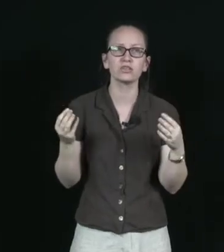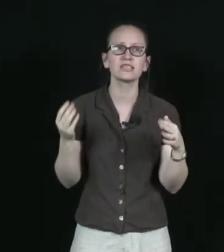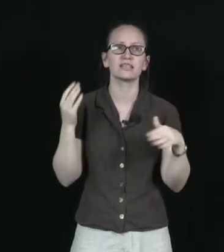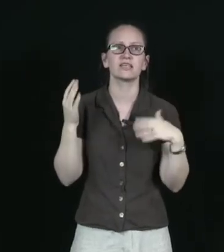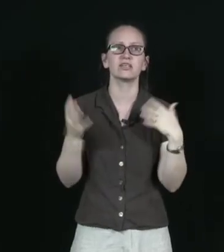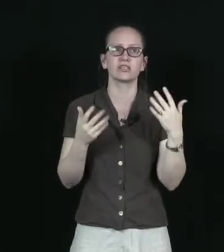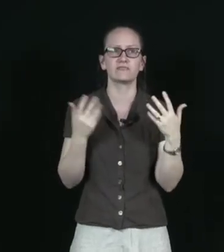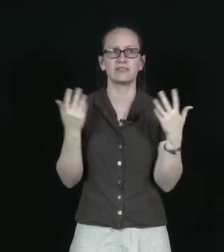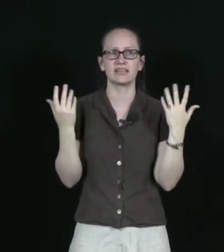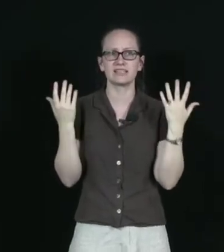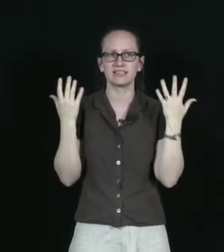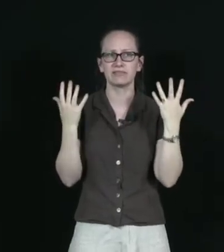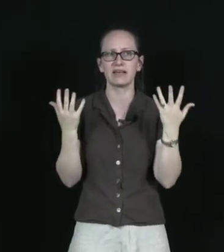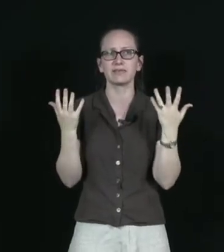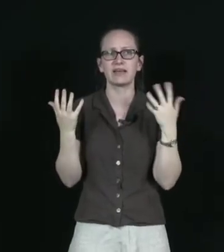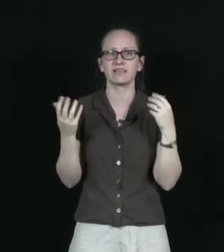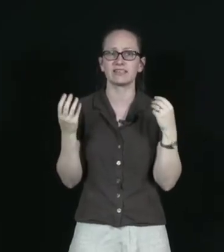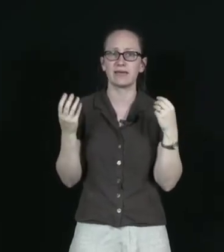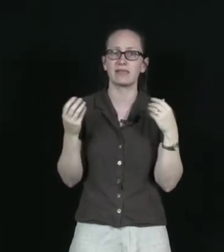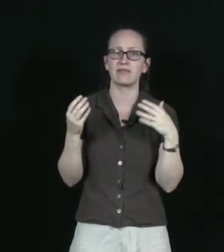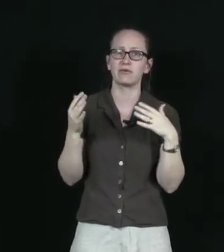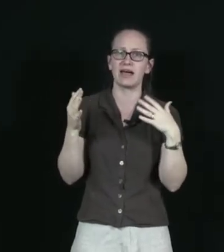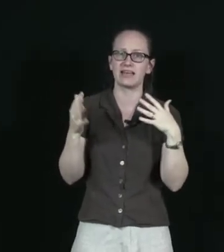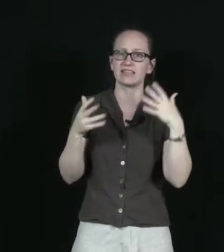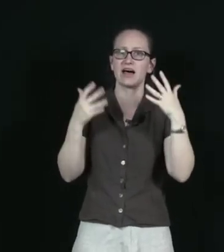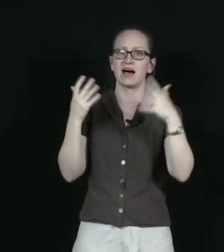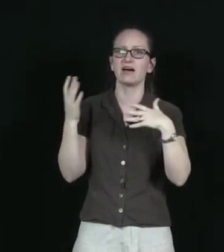course. It teaches physics at around about the same level as our